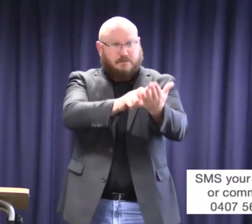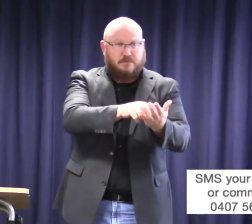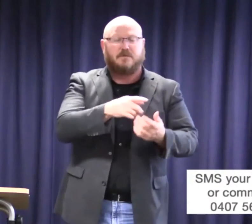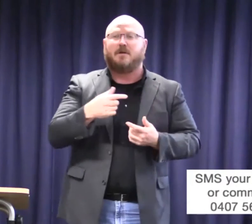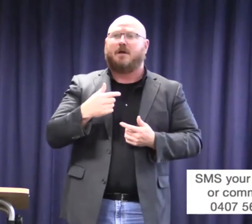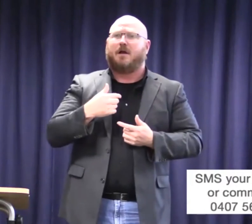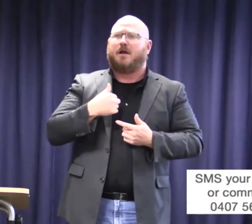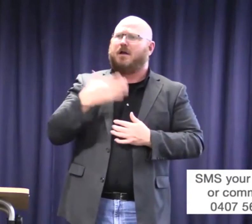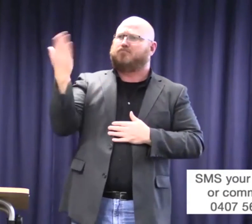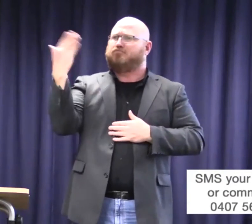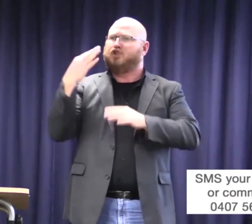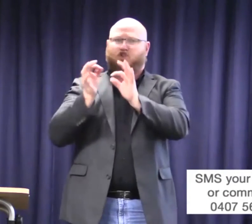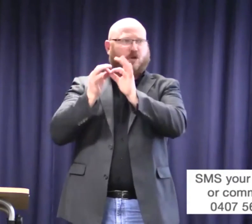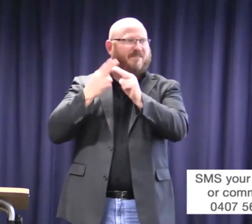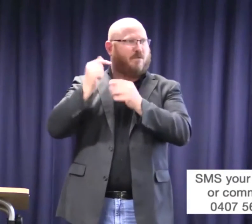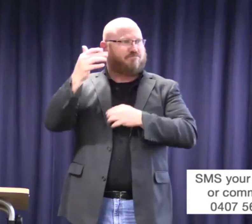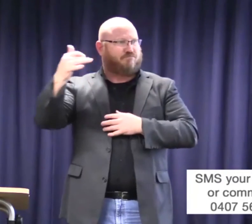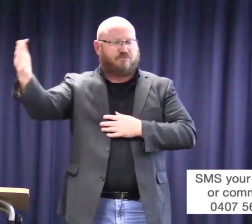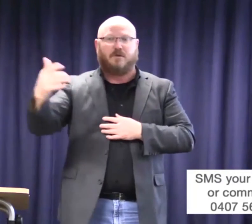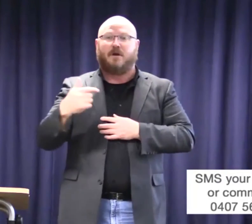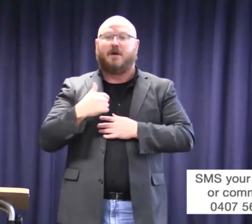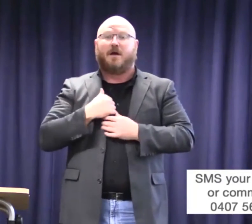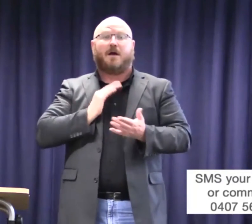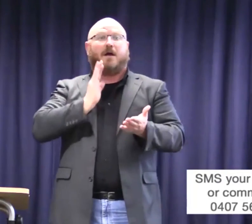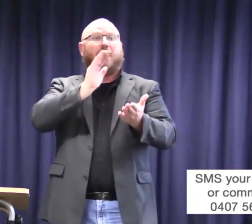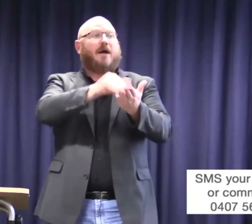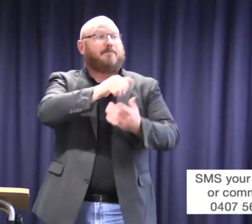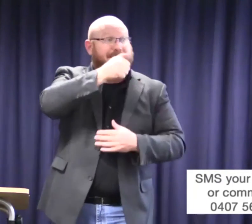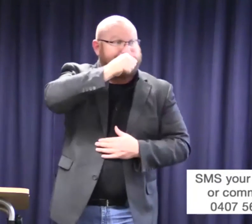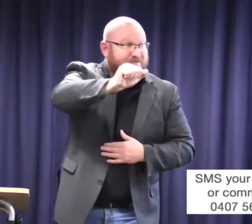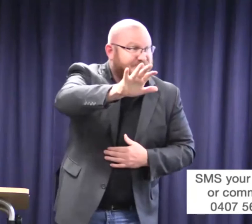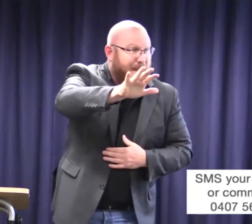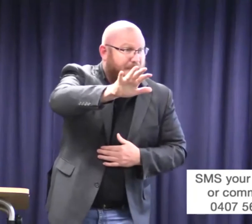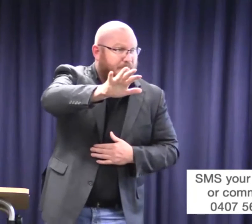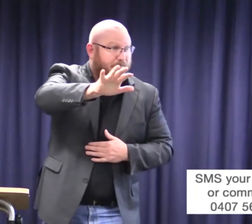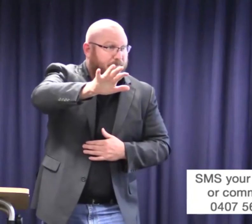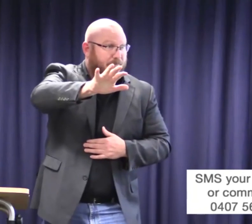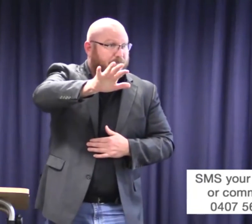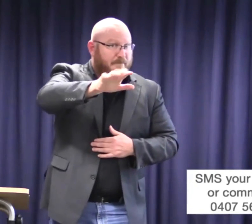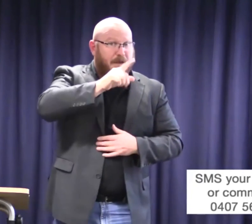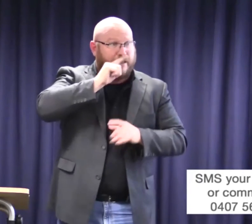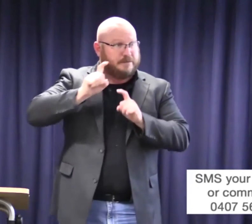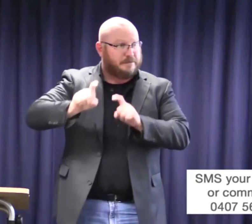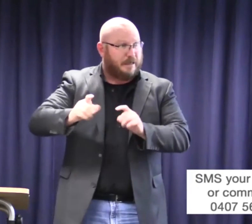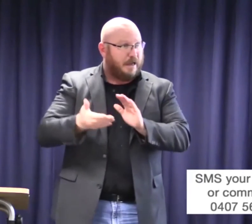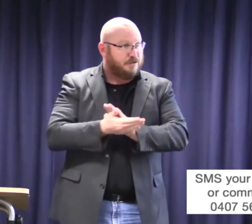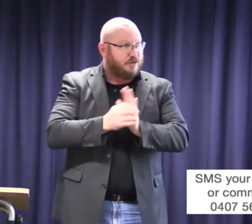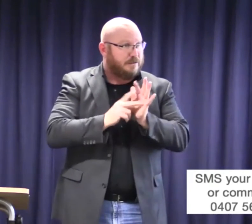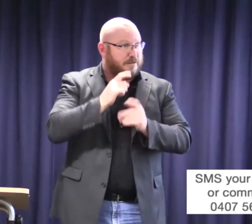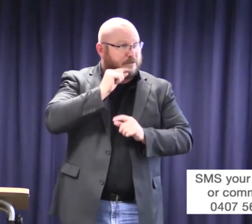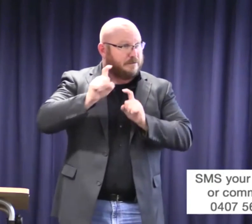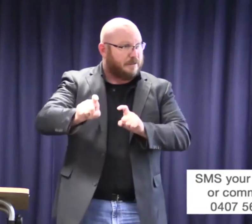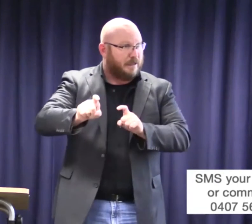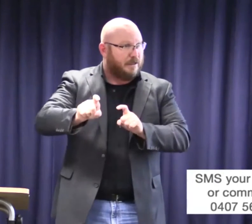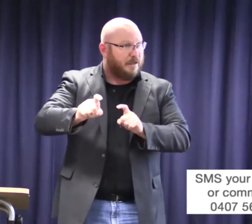NDIS and sign up and you can get interpreters for your appointments. Now, if you're 65 years